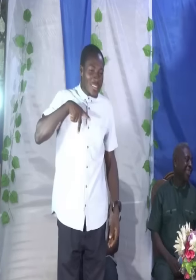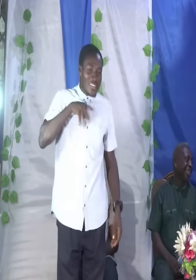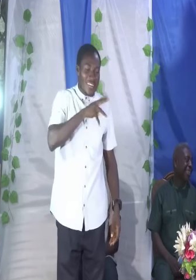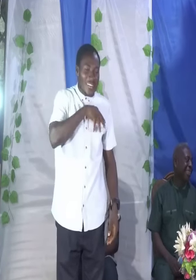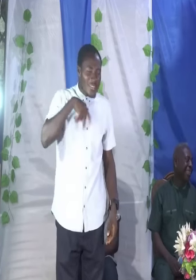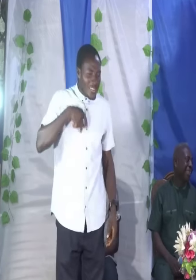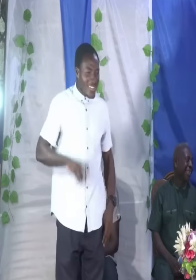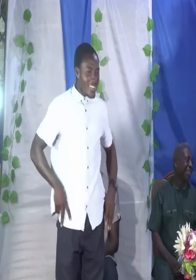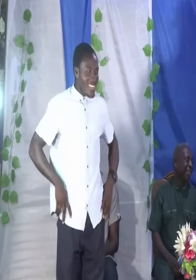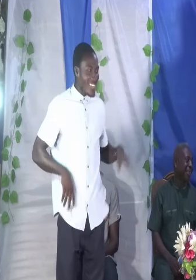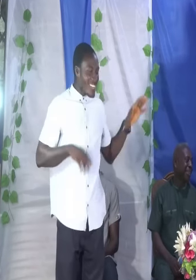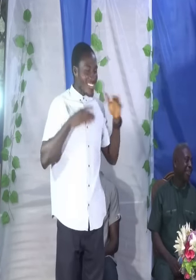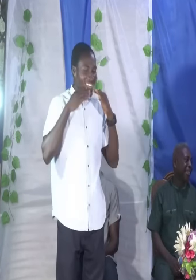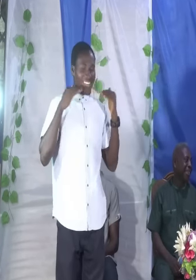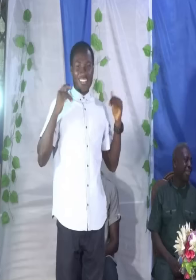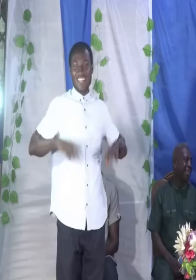ɛyɛ mesre